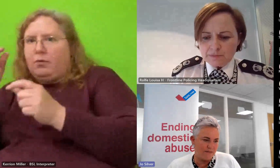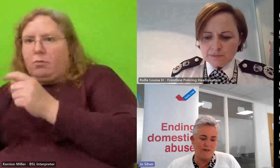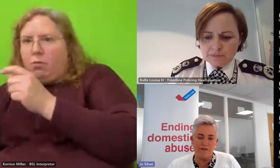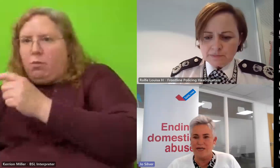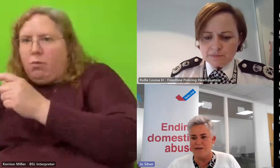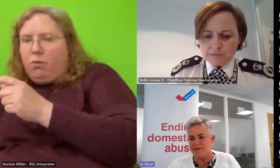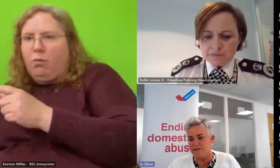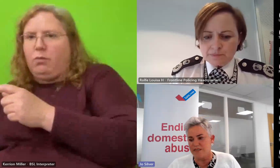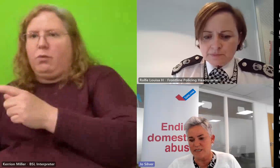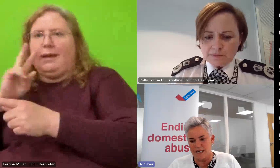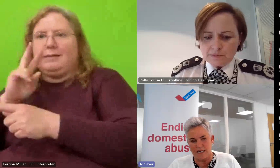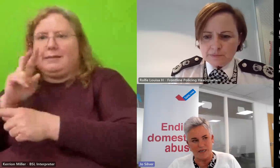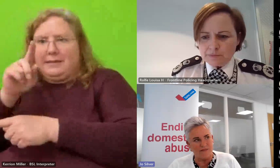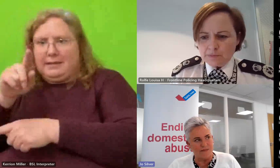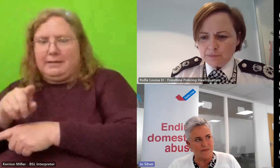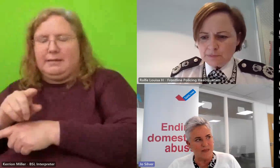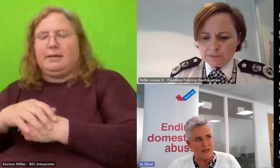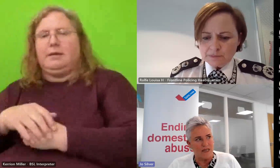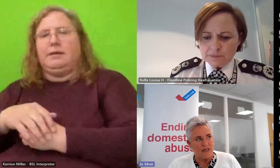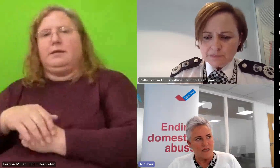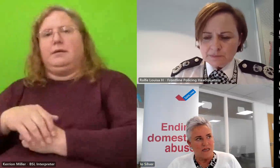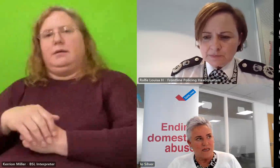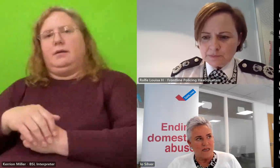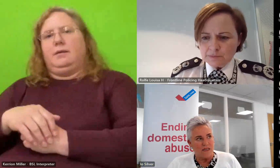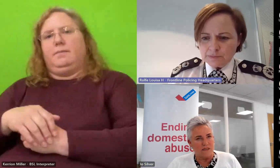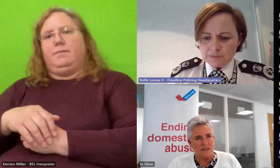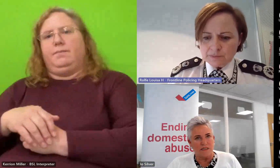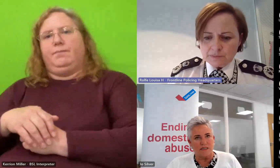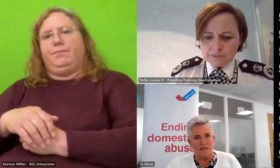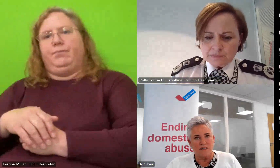services around